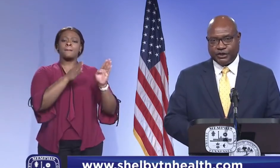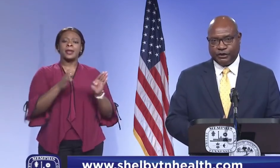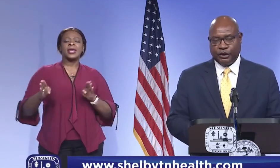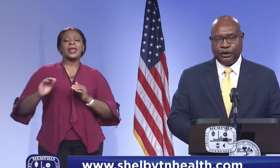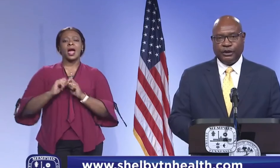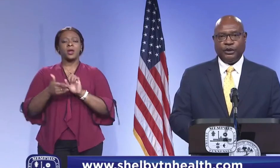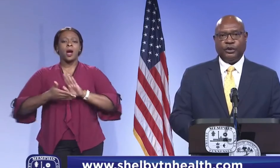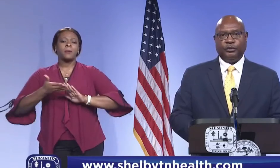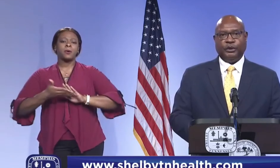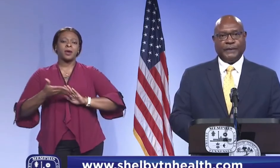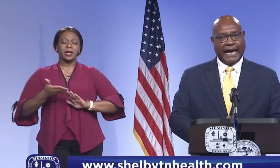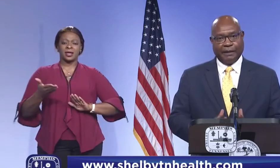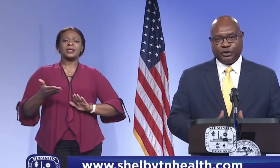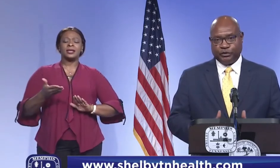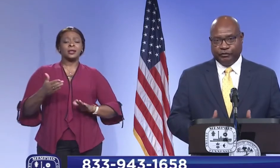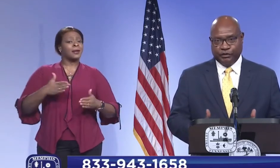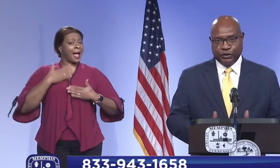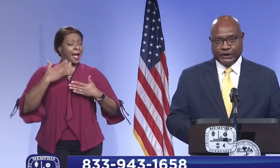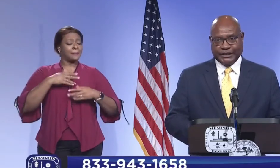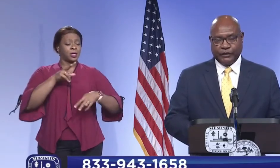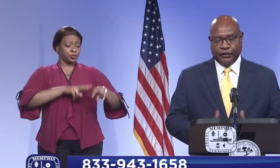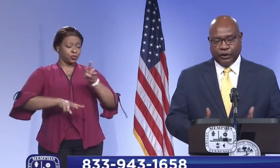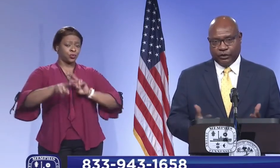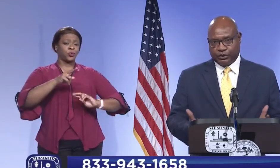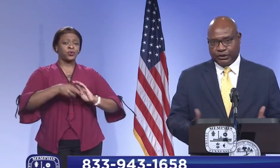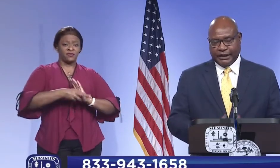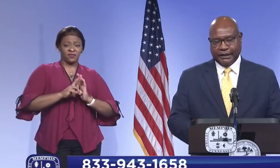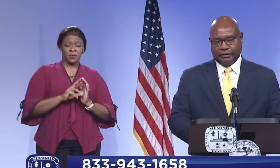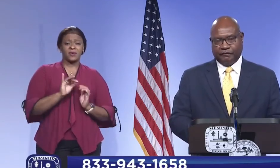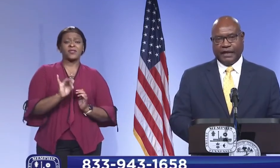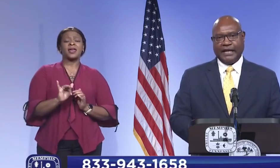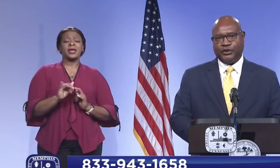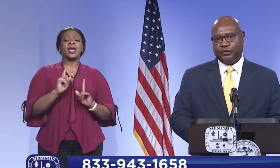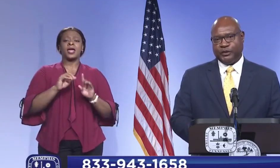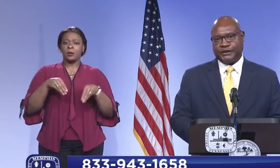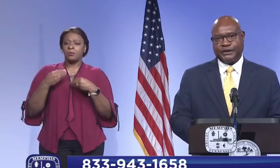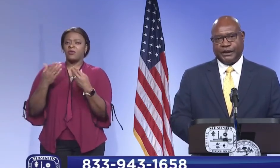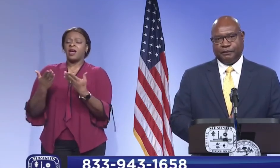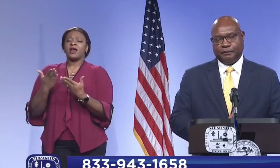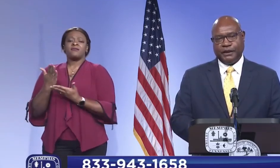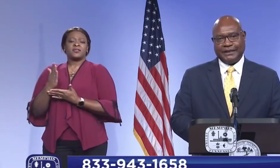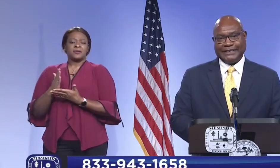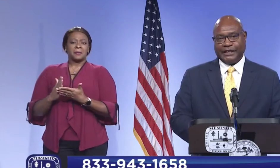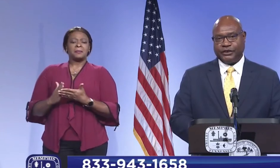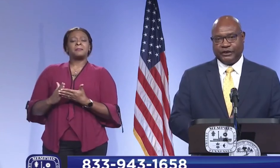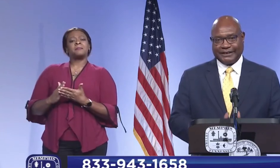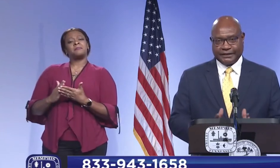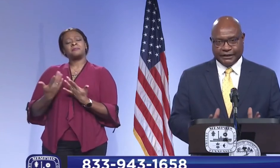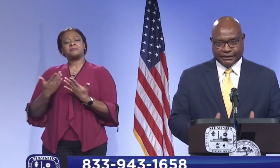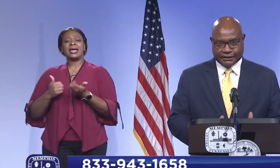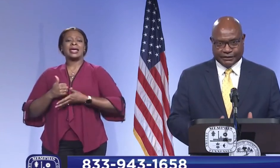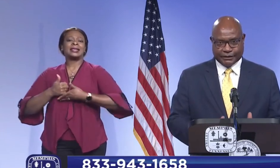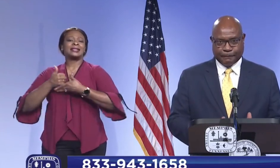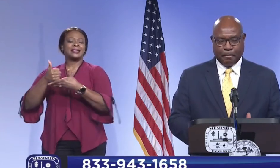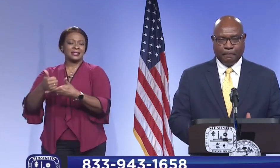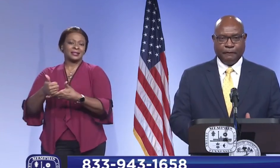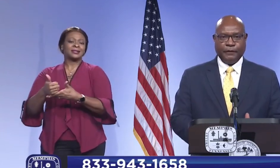operation. We'll be happy to review those and provide you with some technical